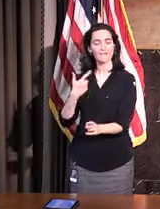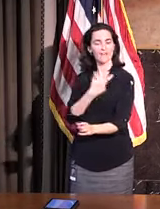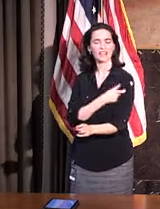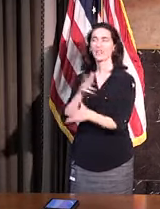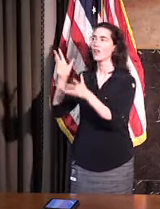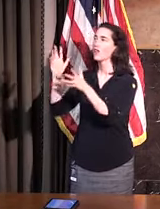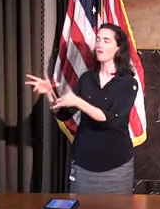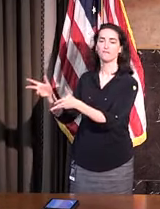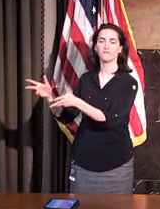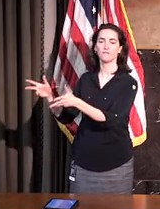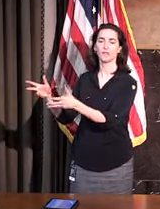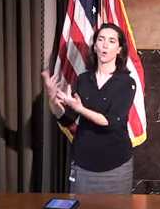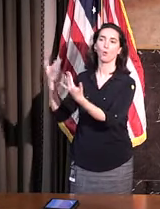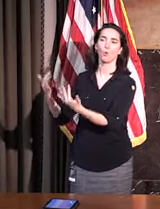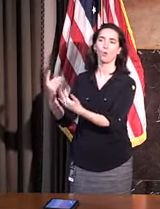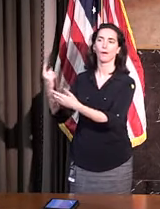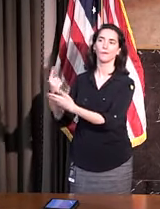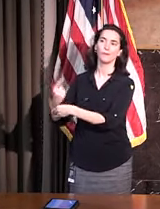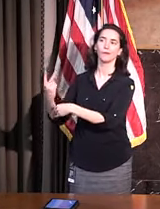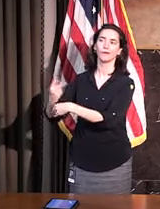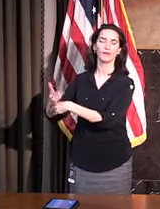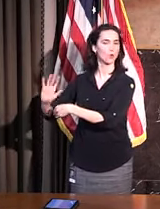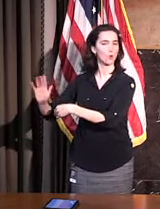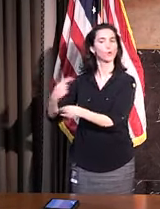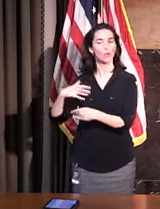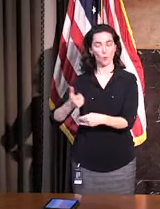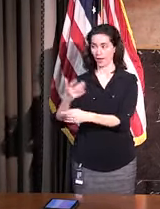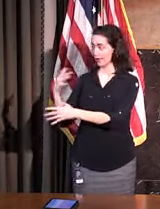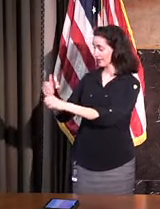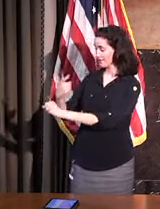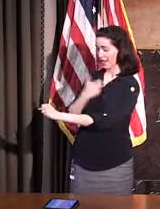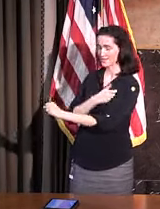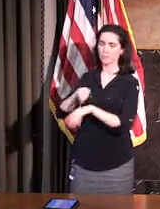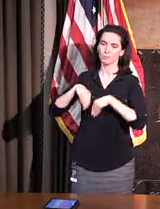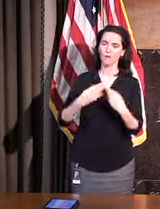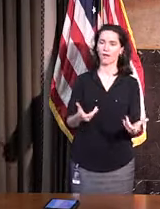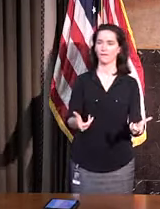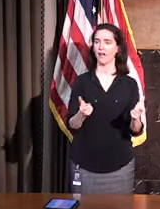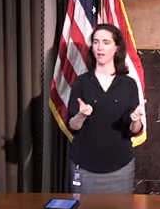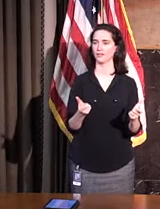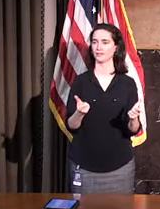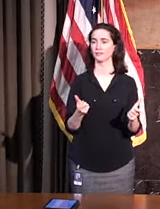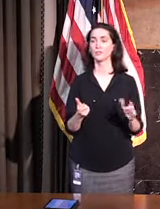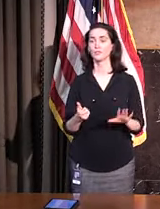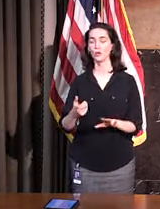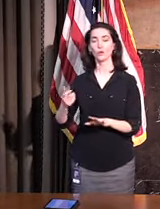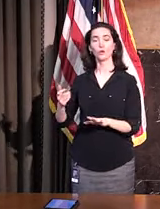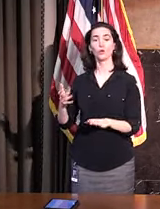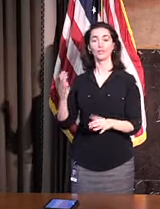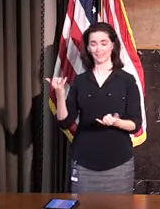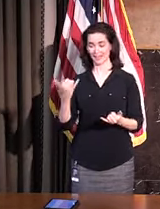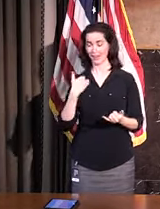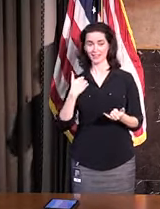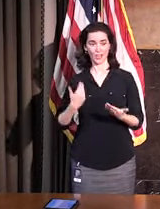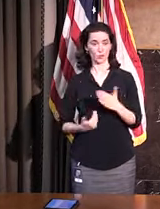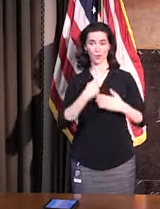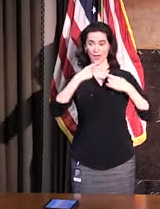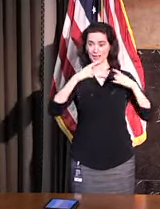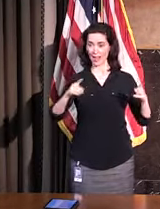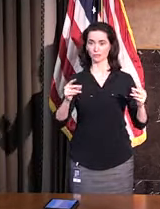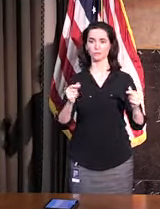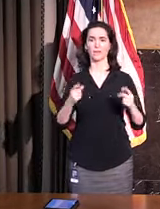a shelf any longer than is absolutely necessary. And so this new priority that I'm talking about is effective immediately.